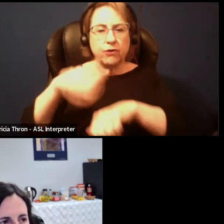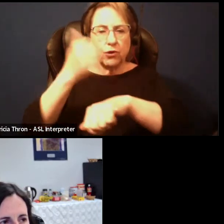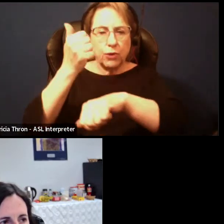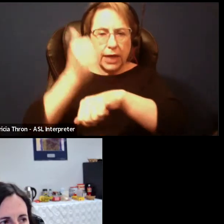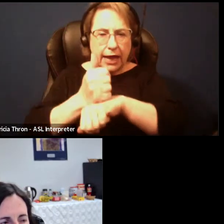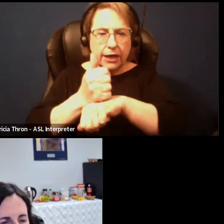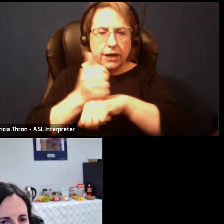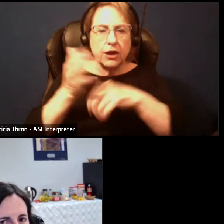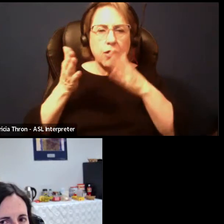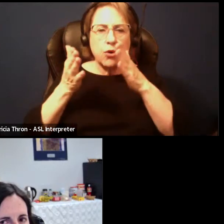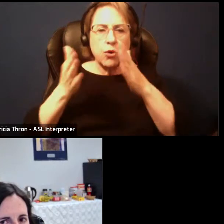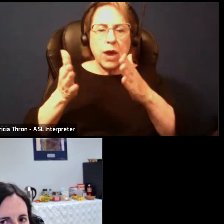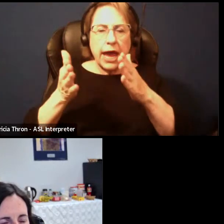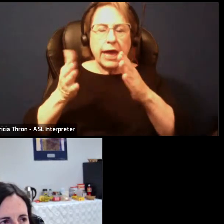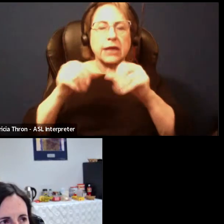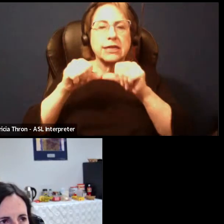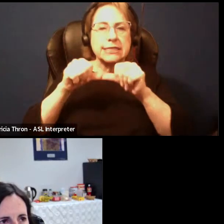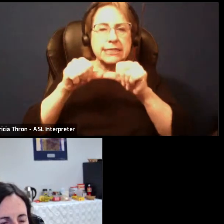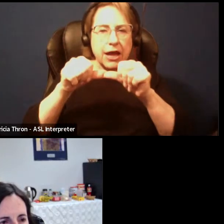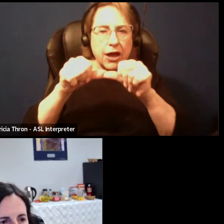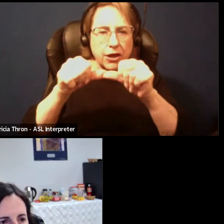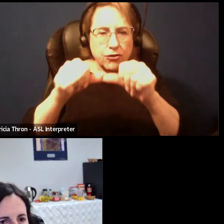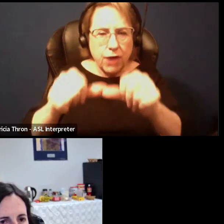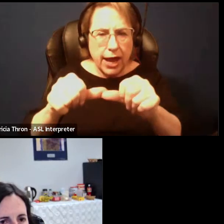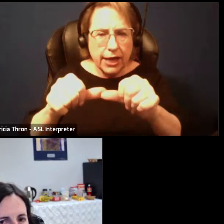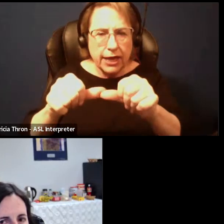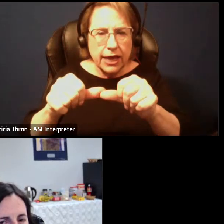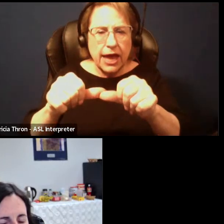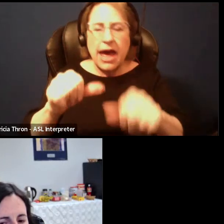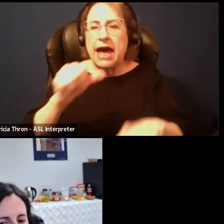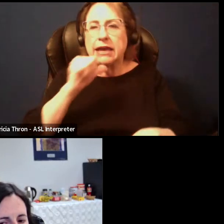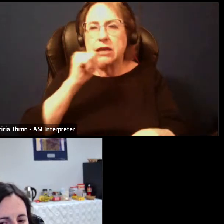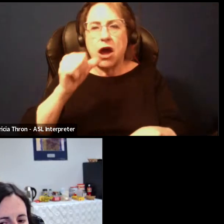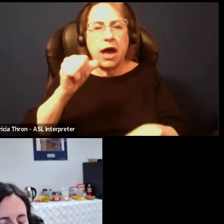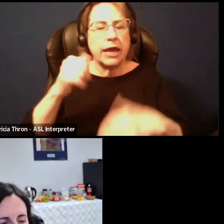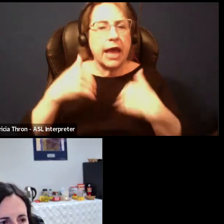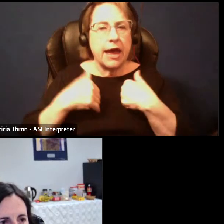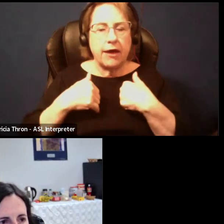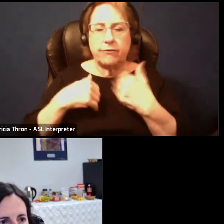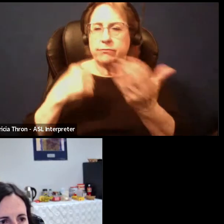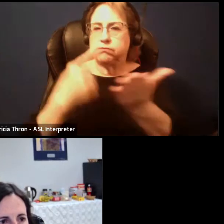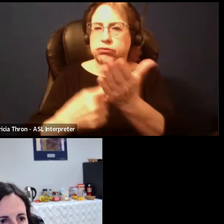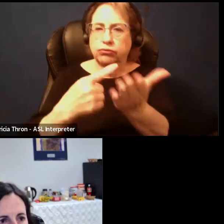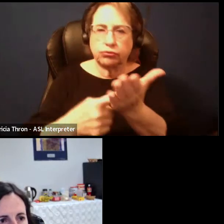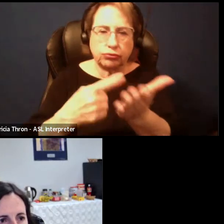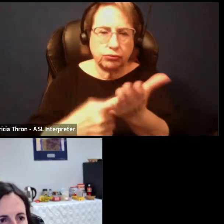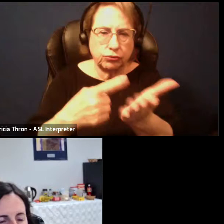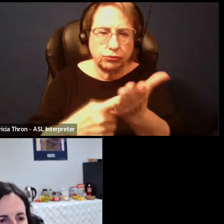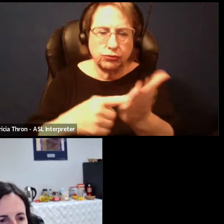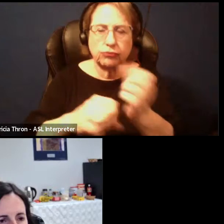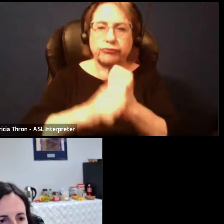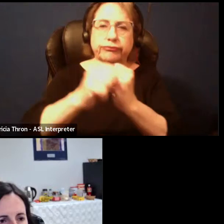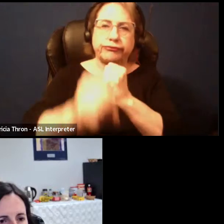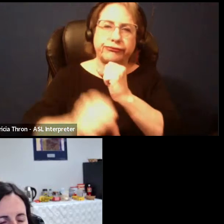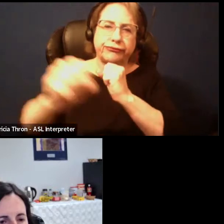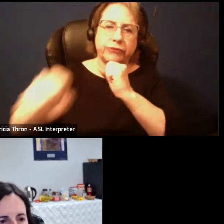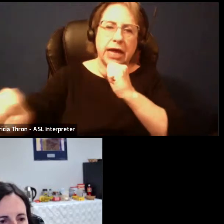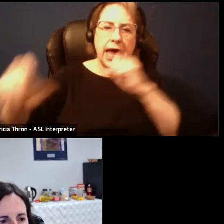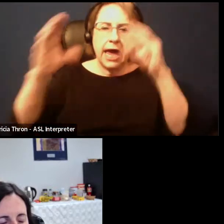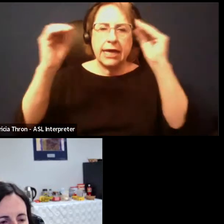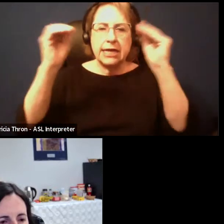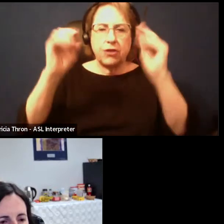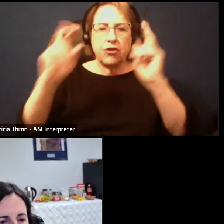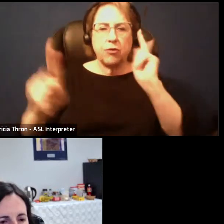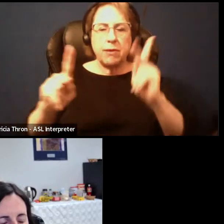on track and not have to drag a lot of these negotiations, problem solvings or out, and teaching people how to